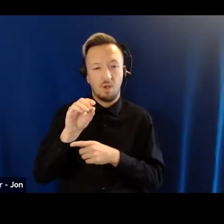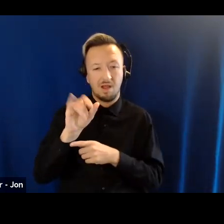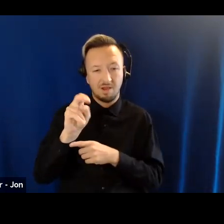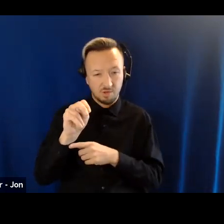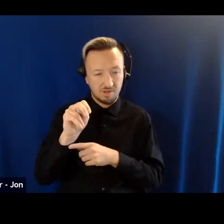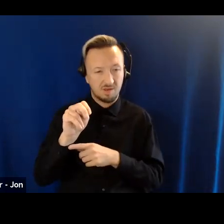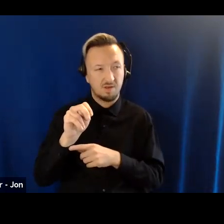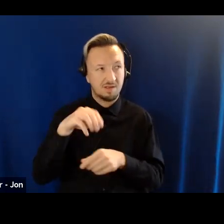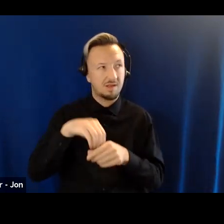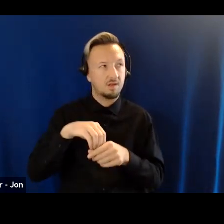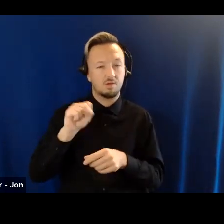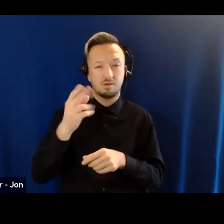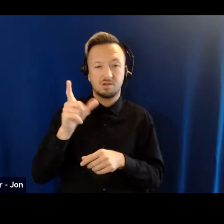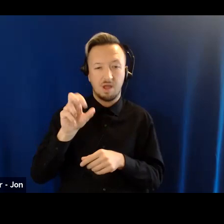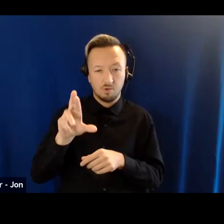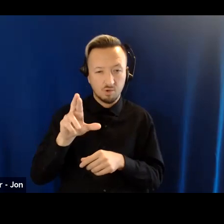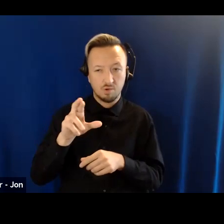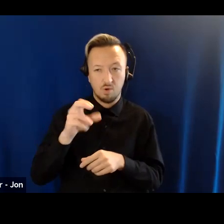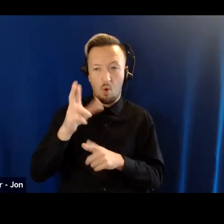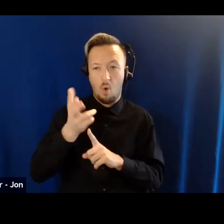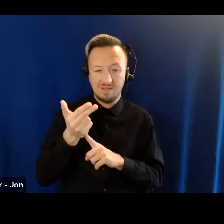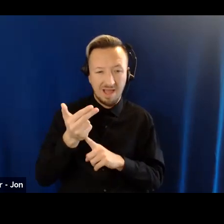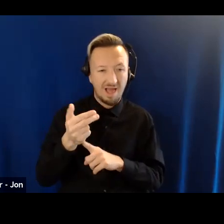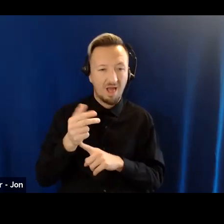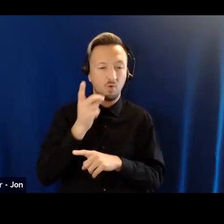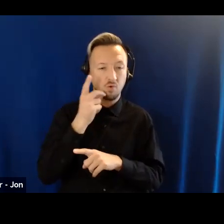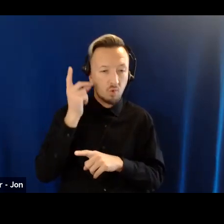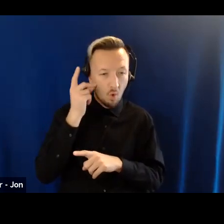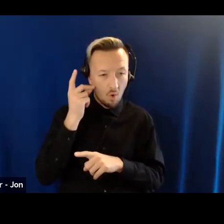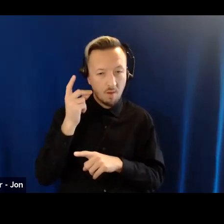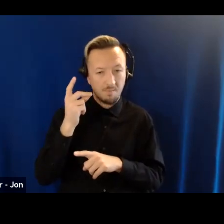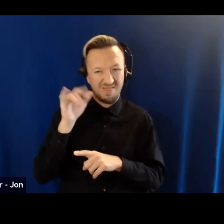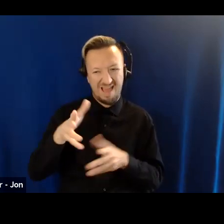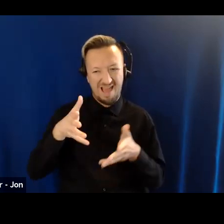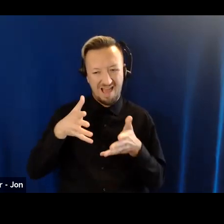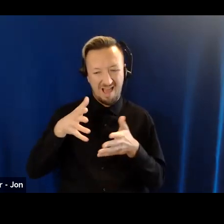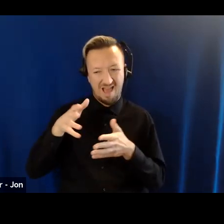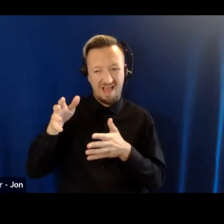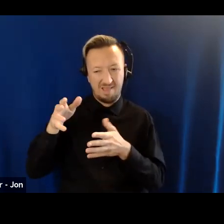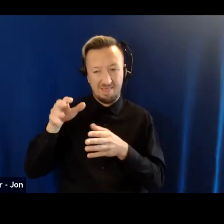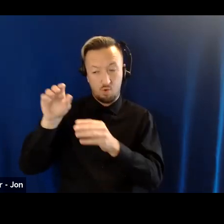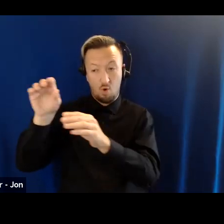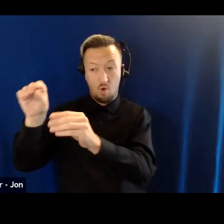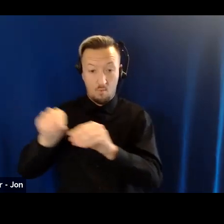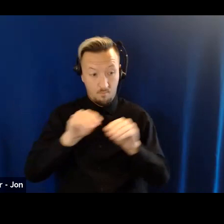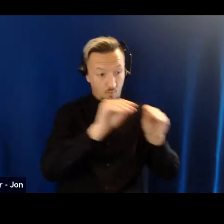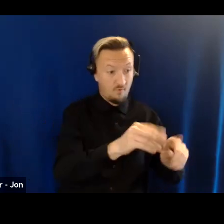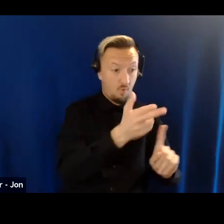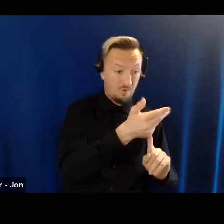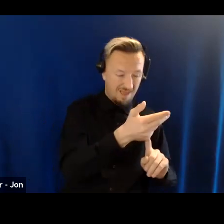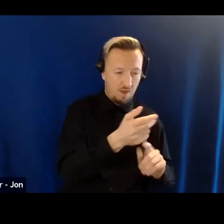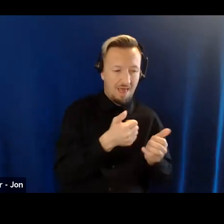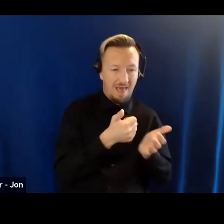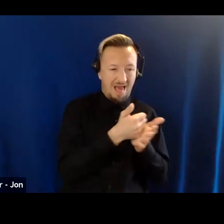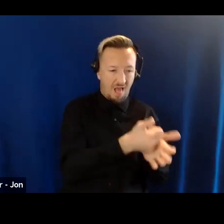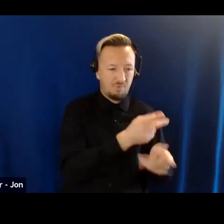shelter or in a shelter or a hotel or a dormitory allows you time to get them safe and